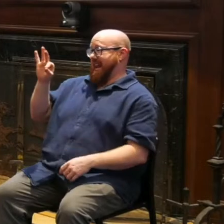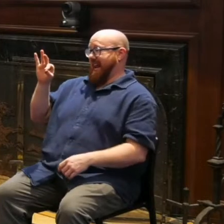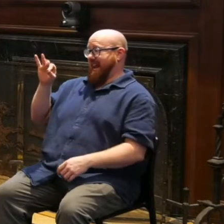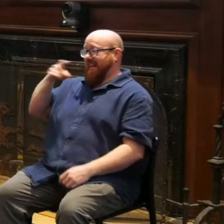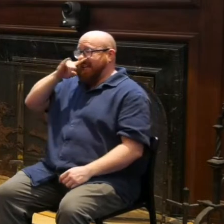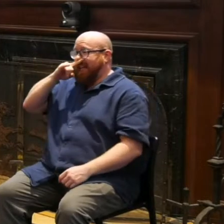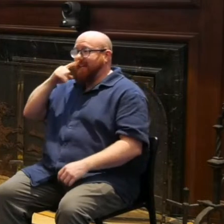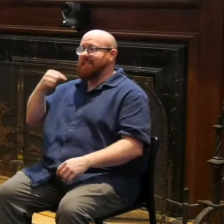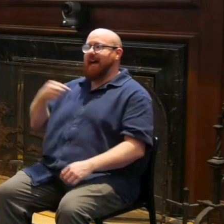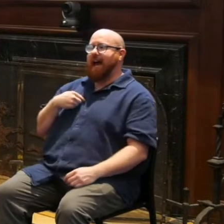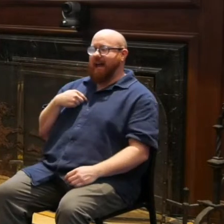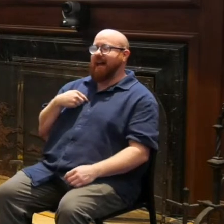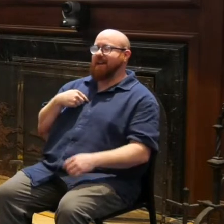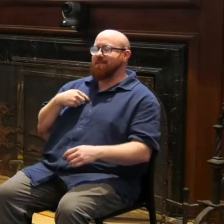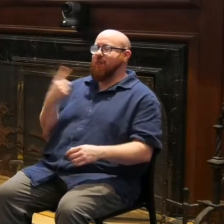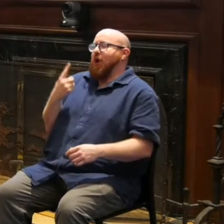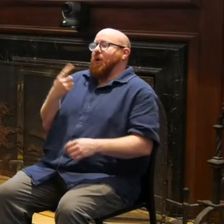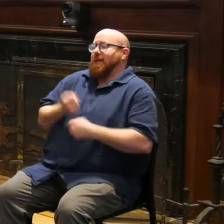that one up, but it's a good one.